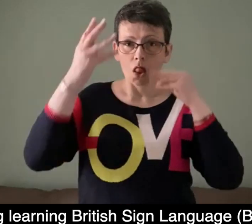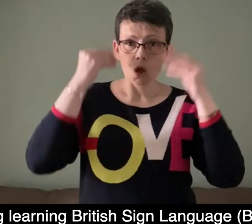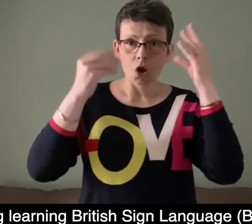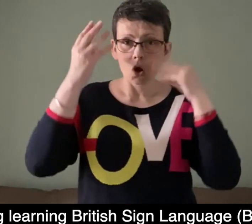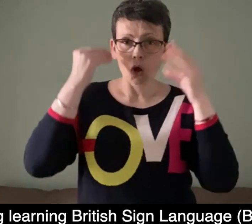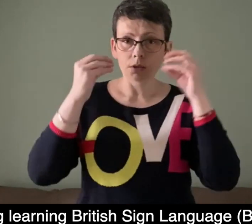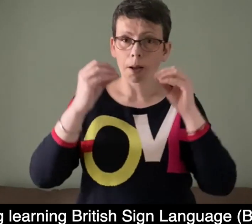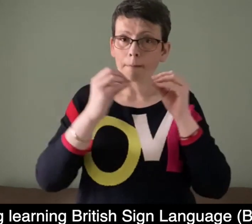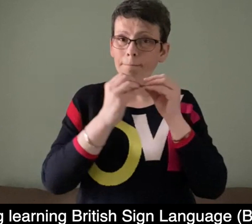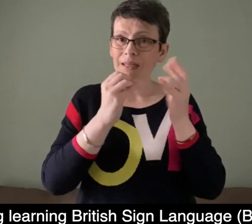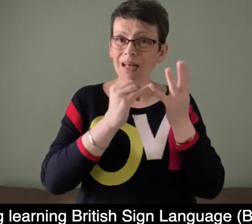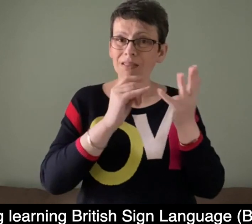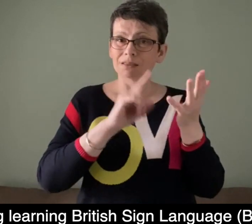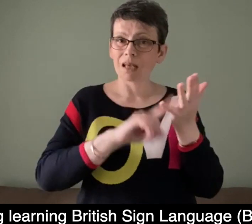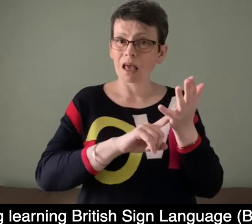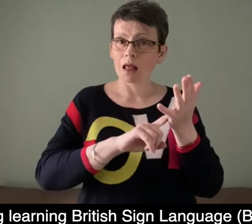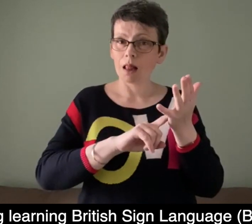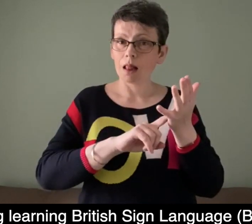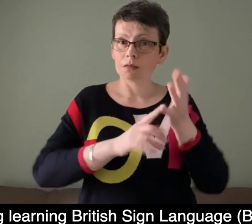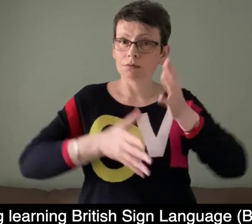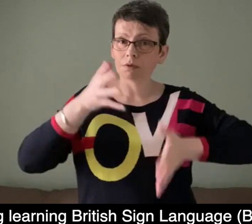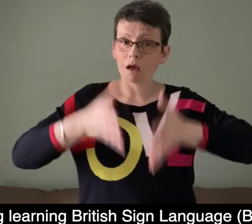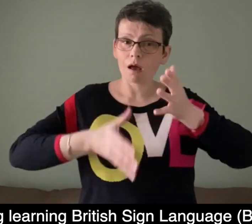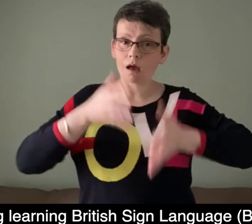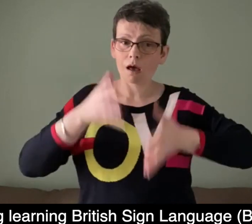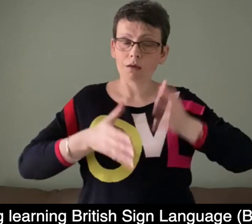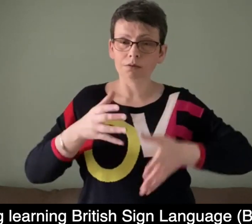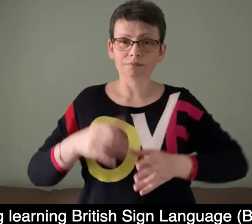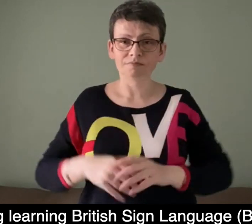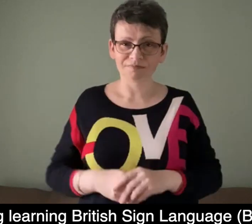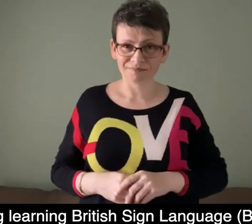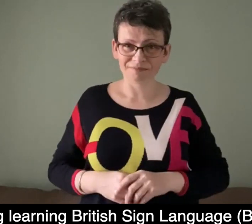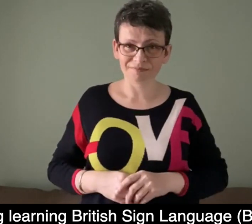Try learning British Sign Language, also known as BSL.